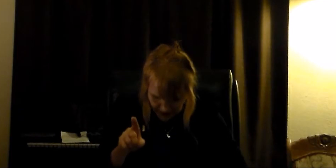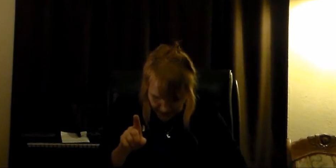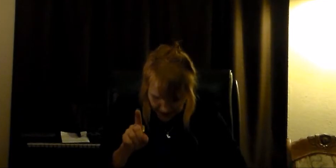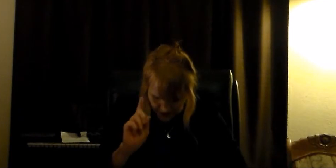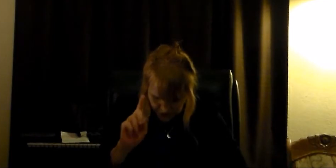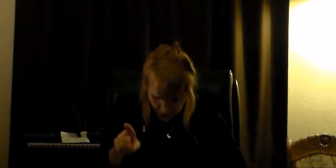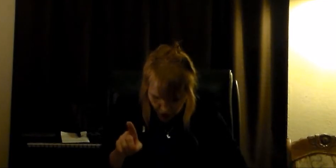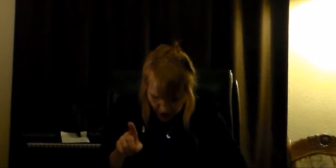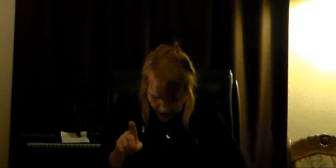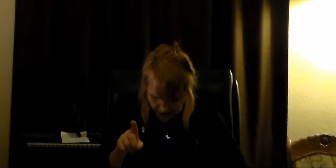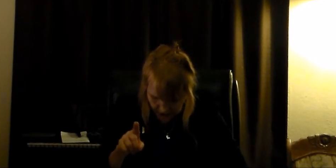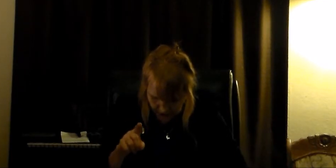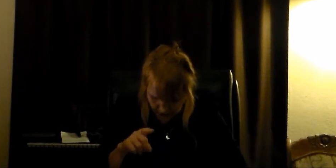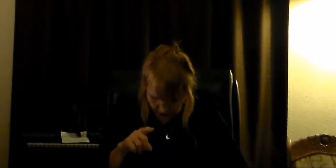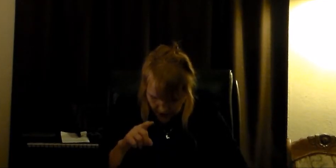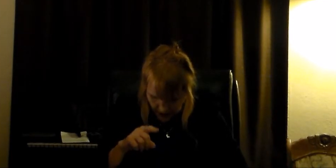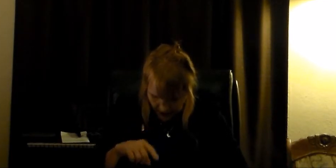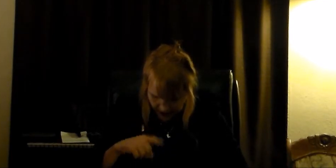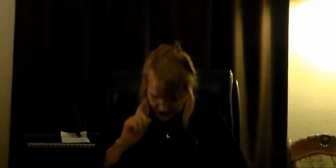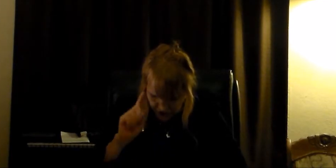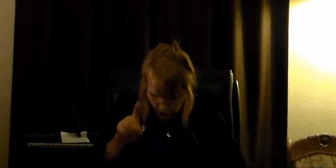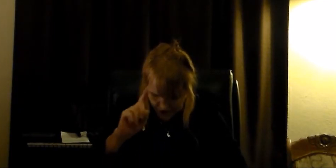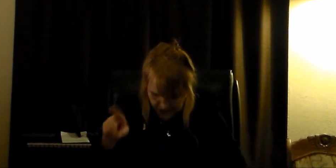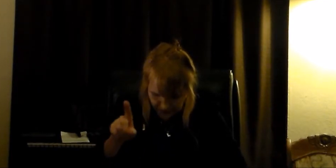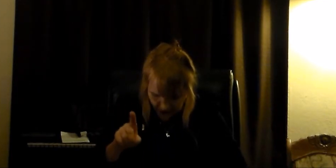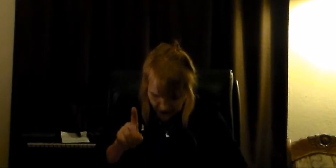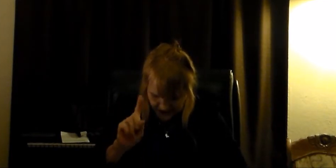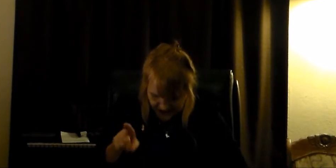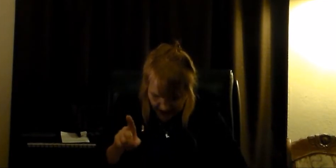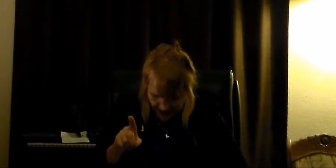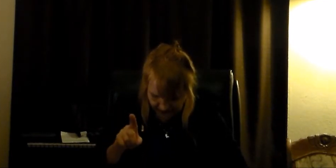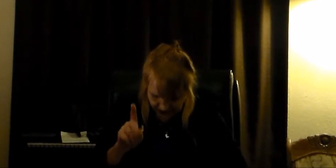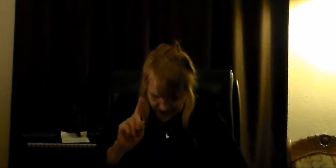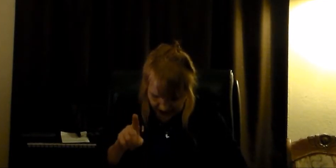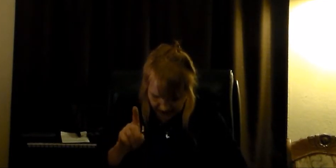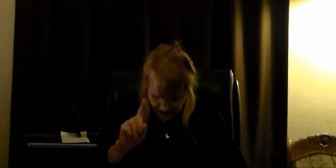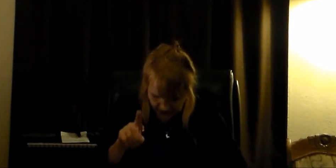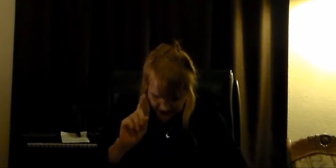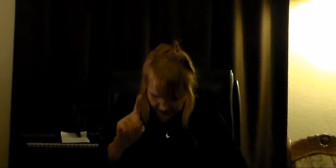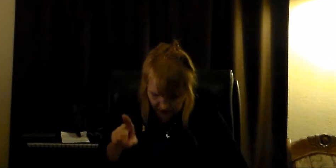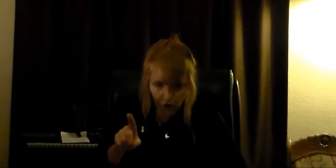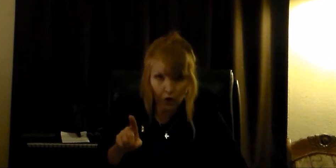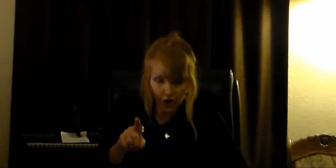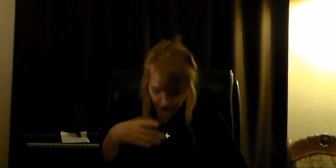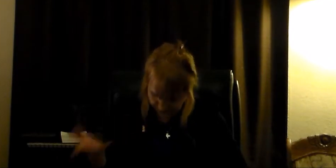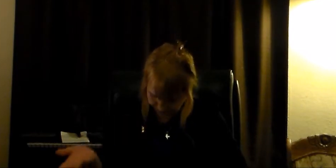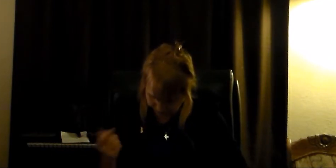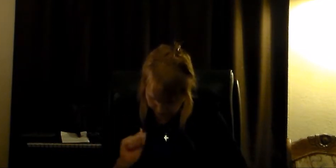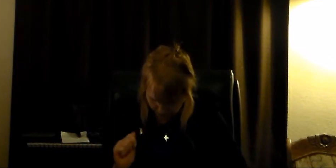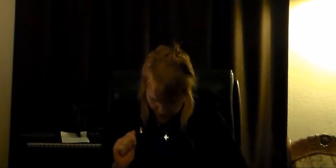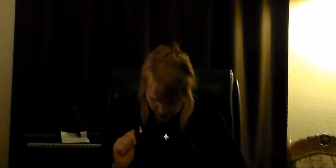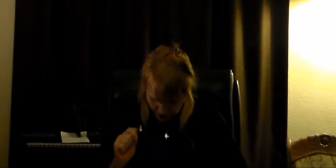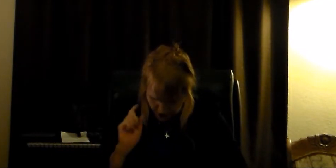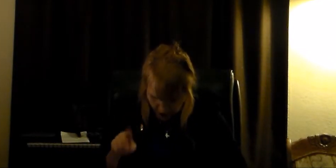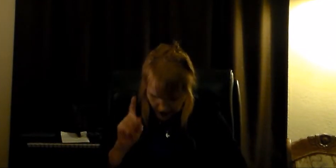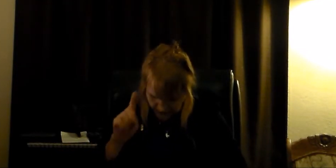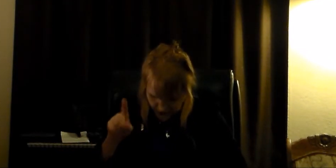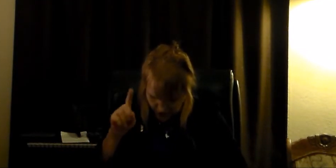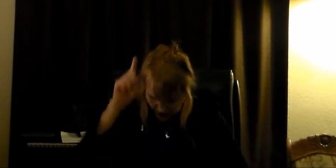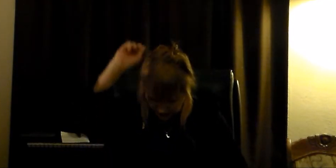be destroyed, and is your spirit saved on the day of the Lord. So you have eternal life